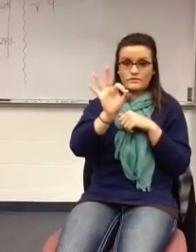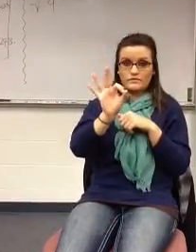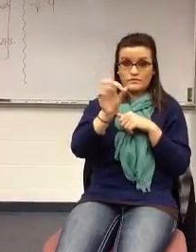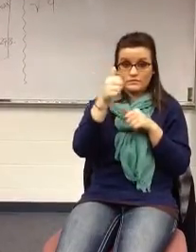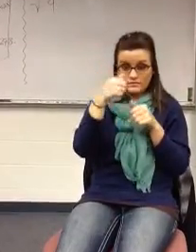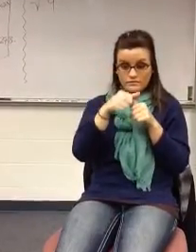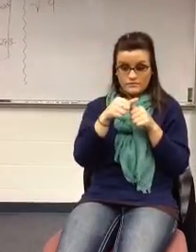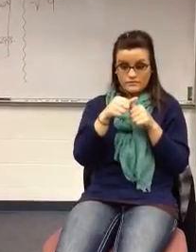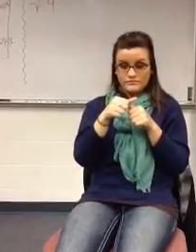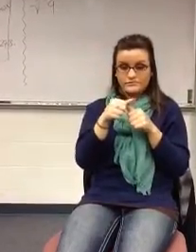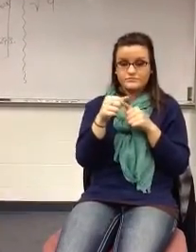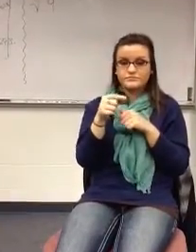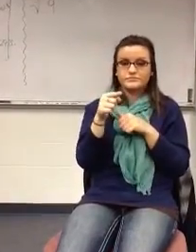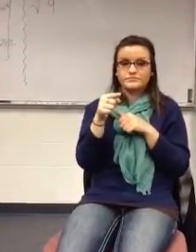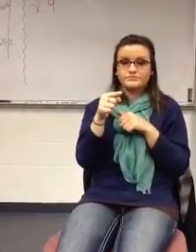What if I put a negative on the inside?